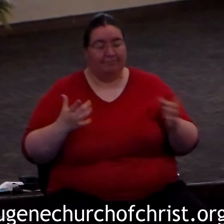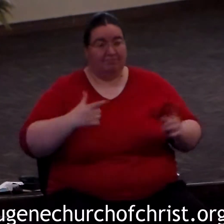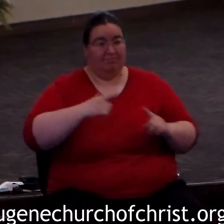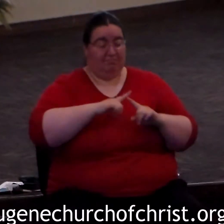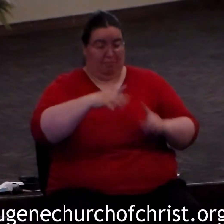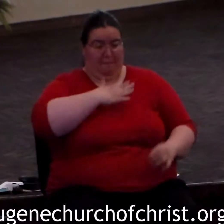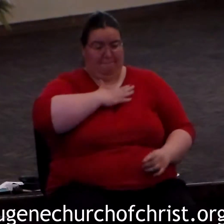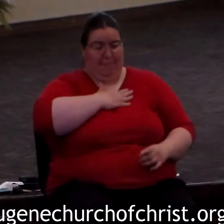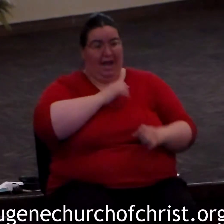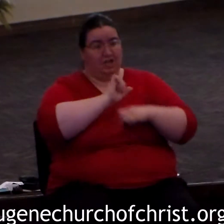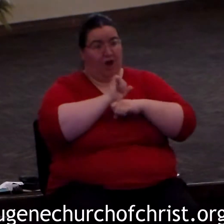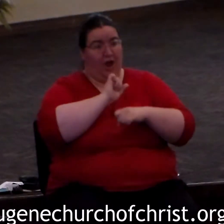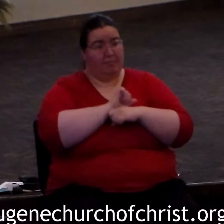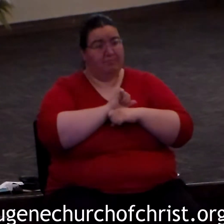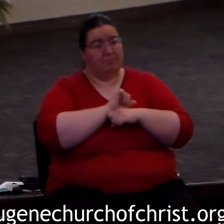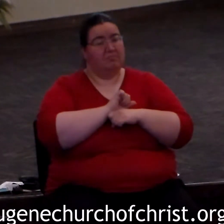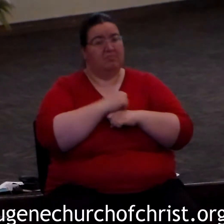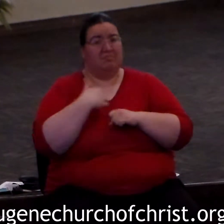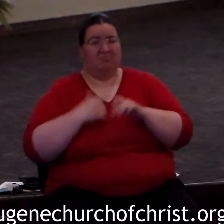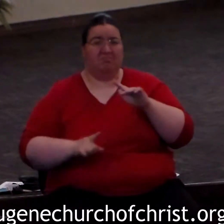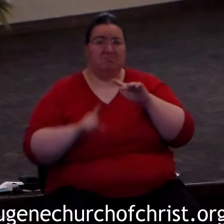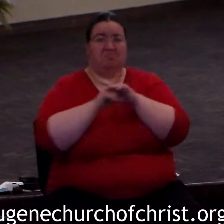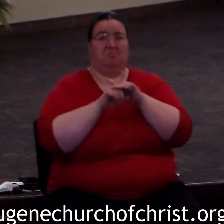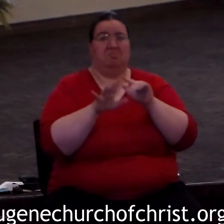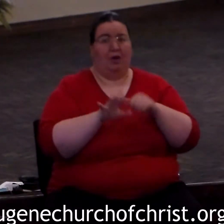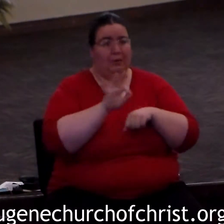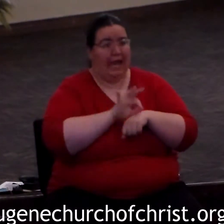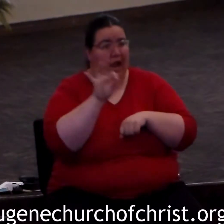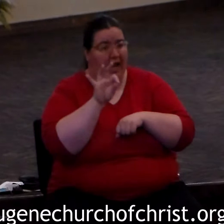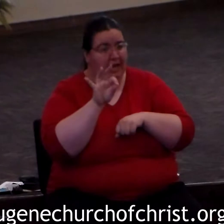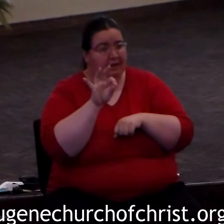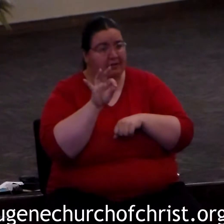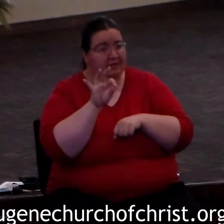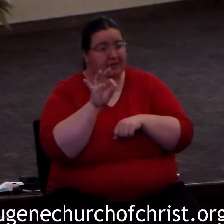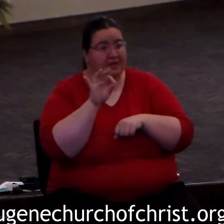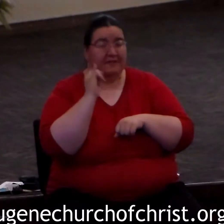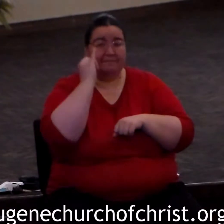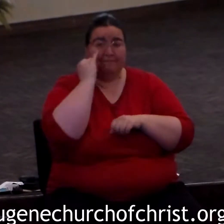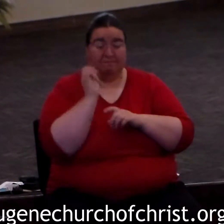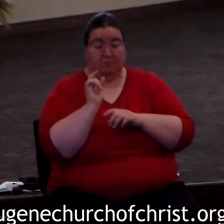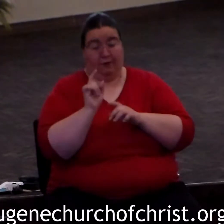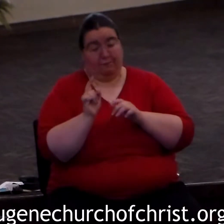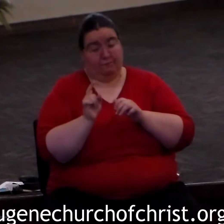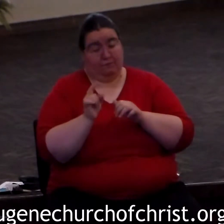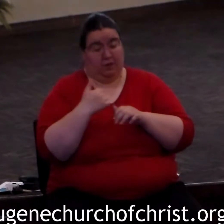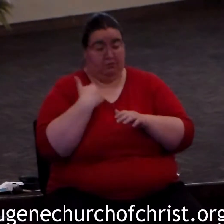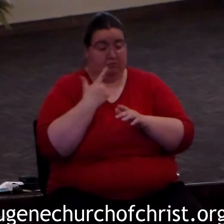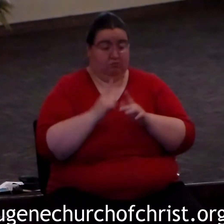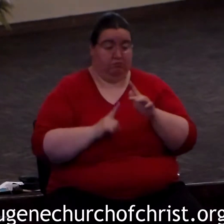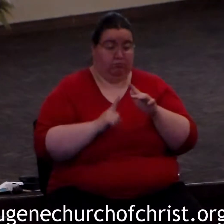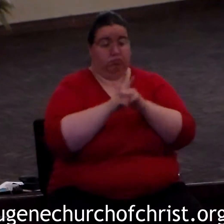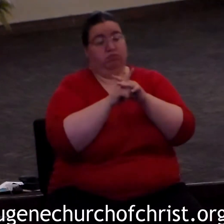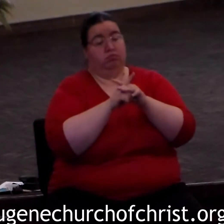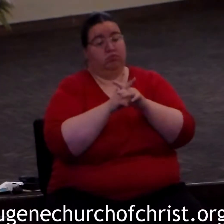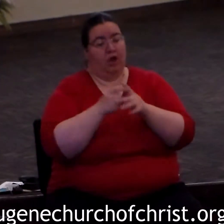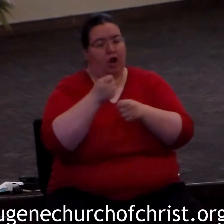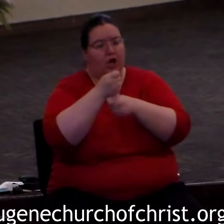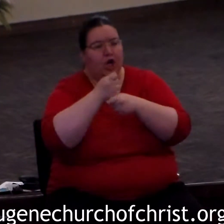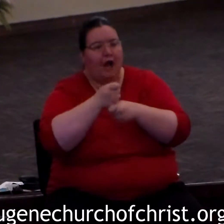and I usually show up here around 9 in the morning, if I took the first 20 minutes after a big cup of coffee to